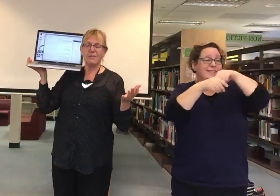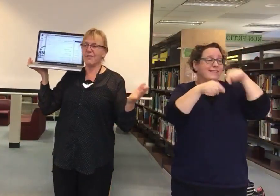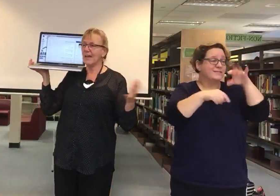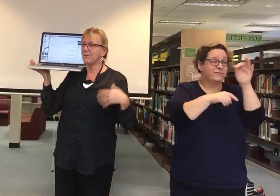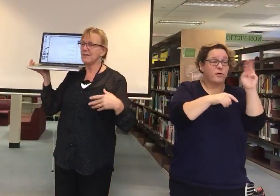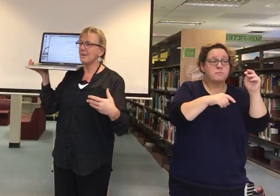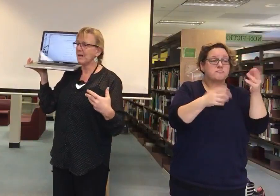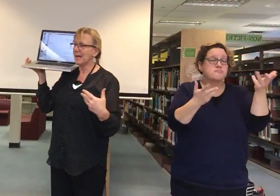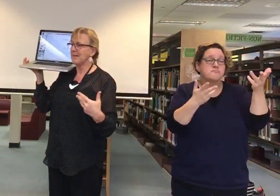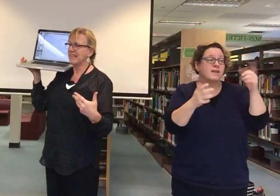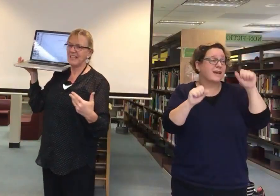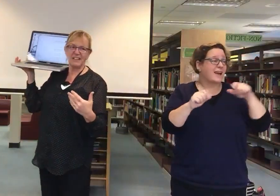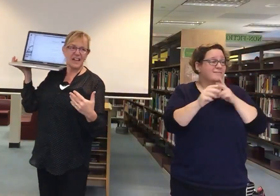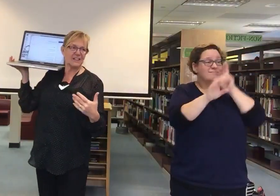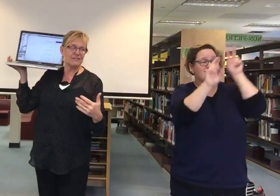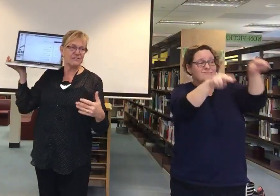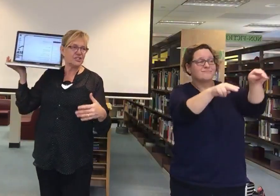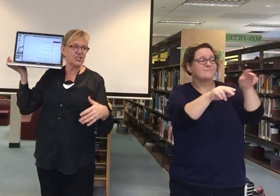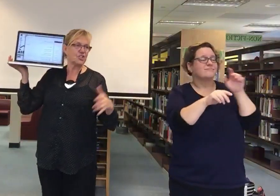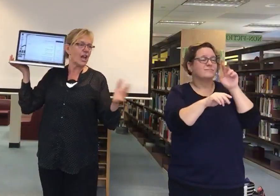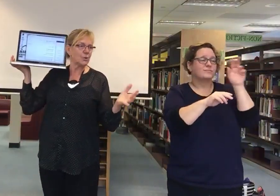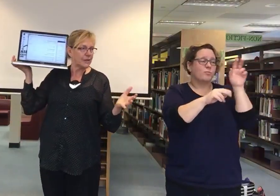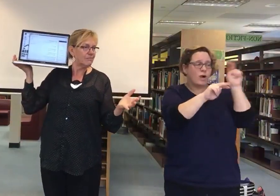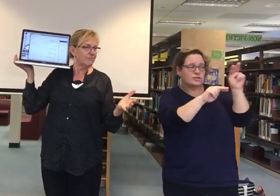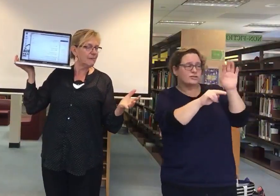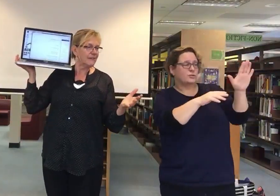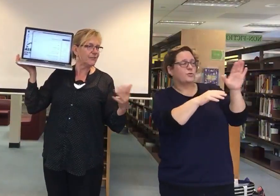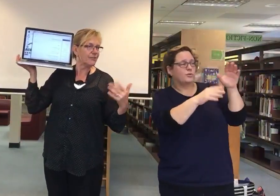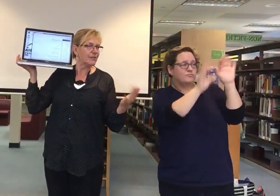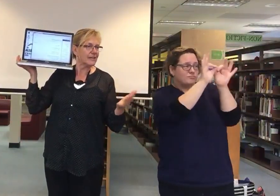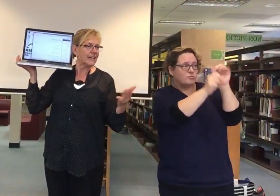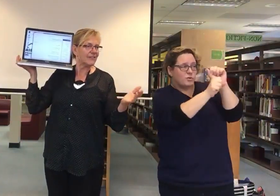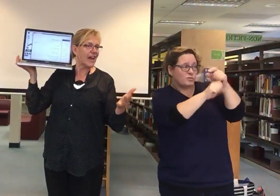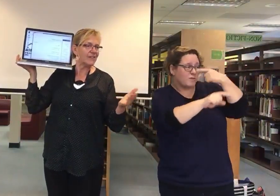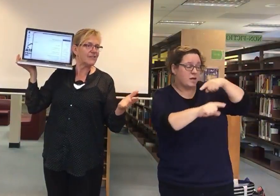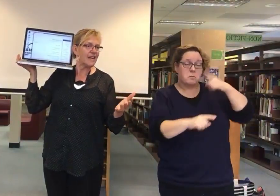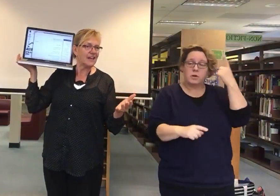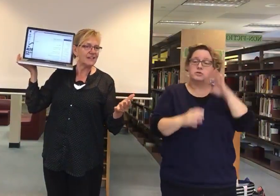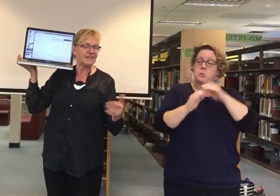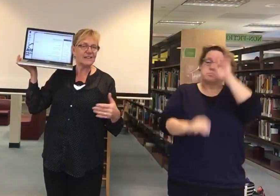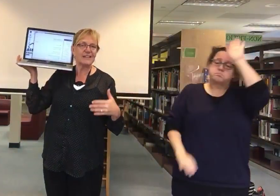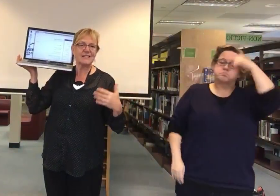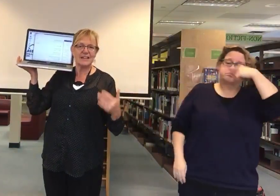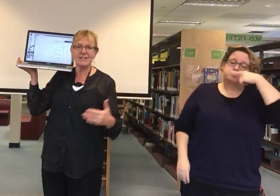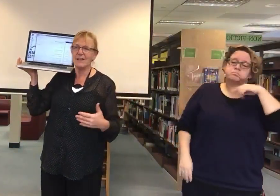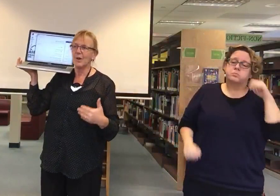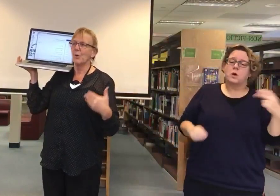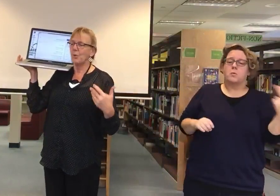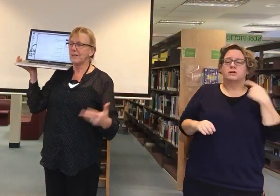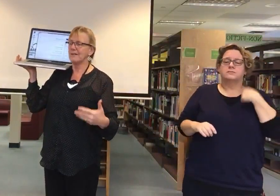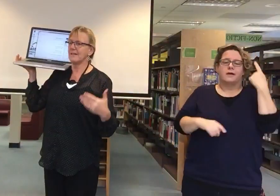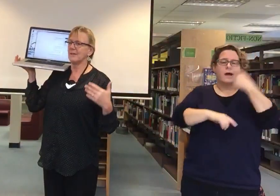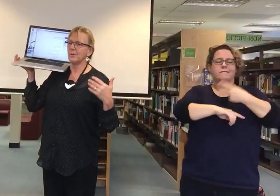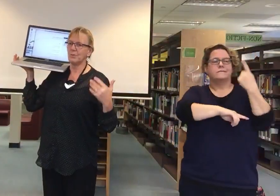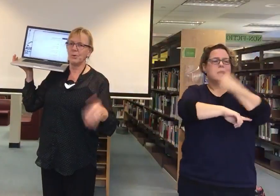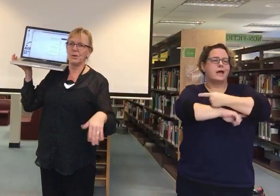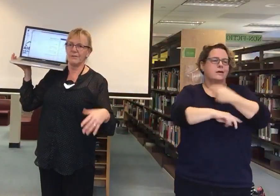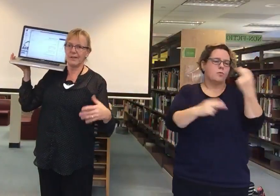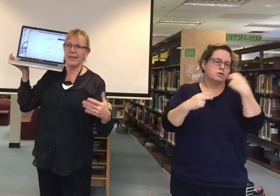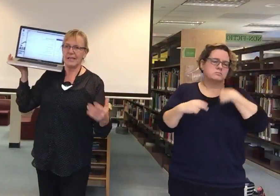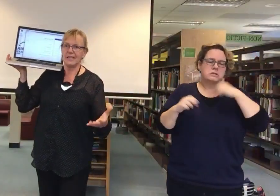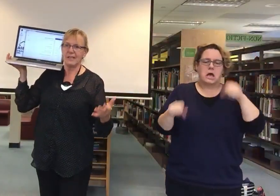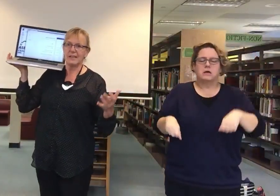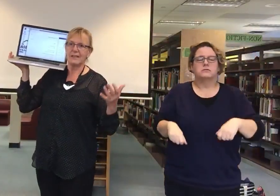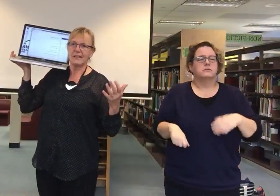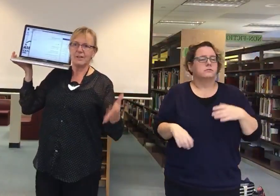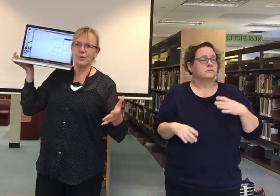know, I'd be fine with someone coming in and kind of just shadowing me for kind of a half a day to get a sense, what is the role